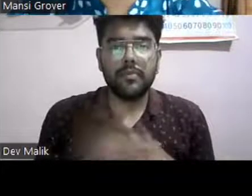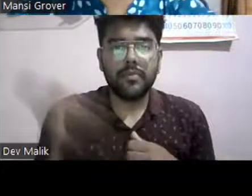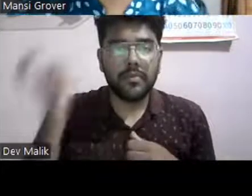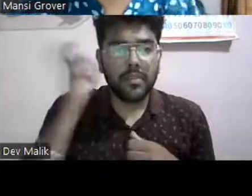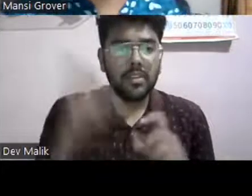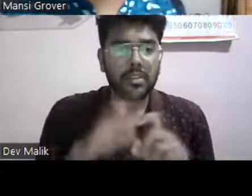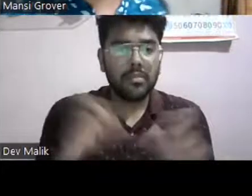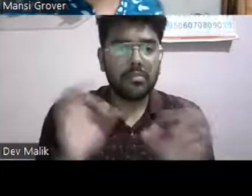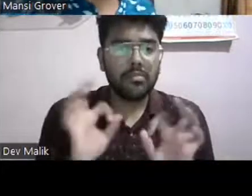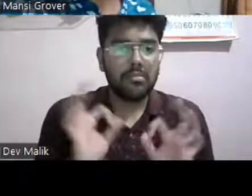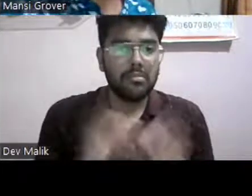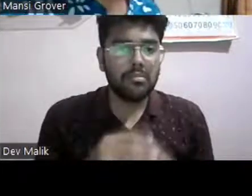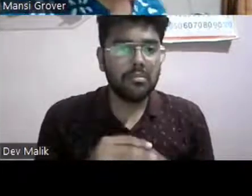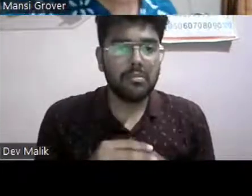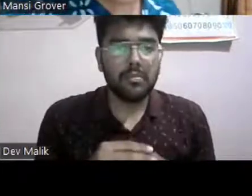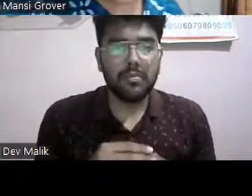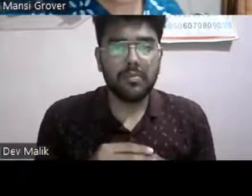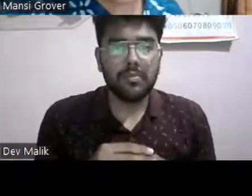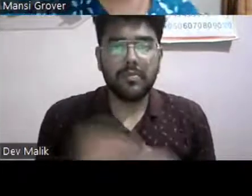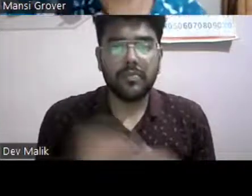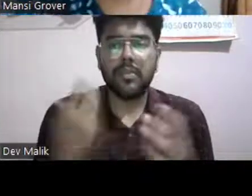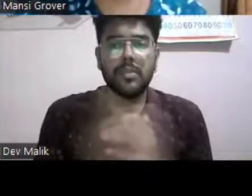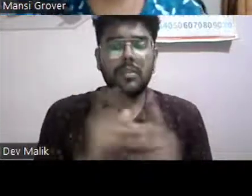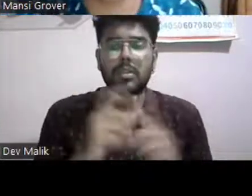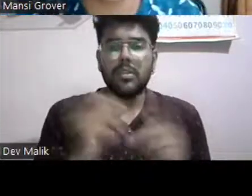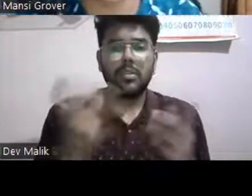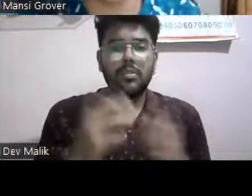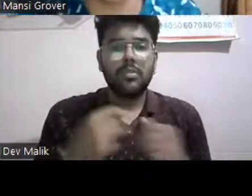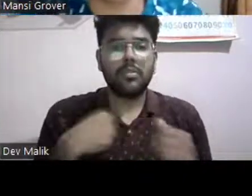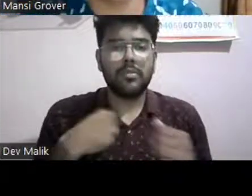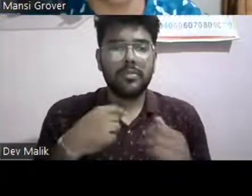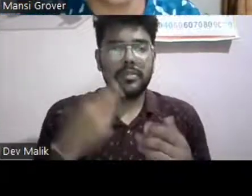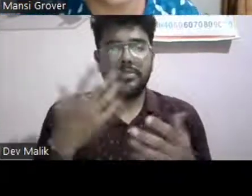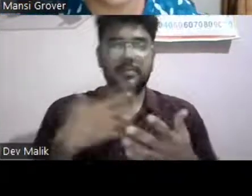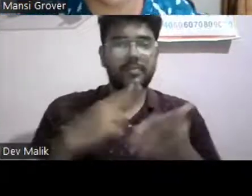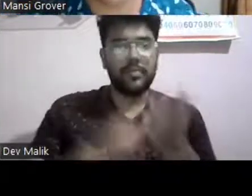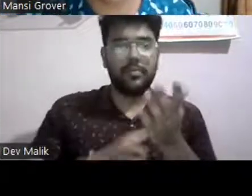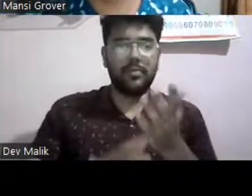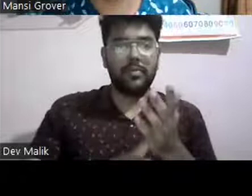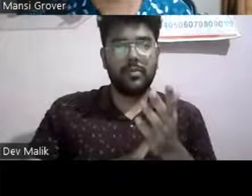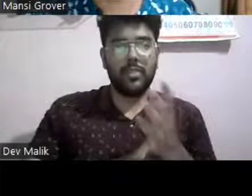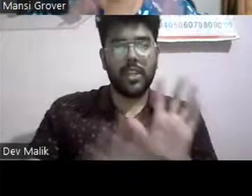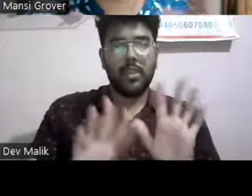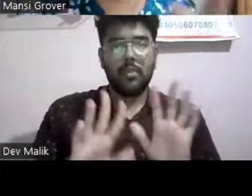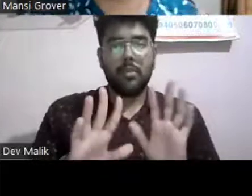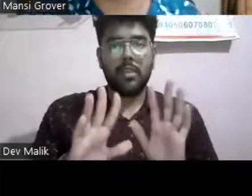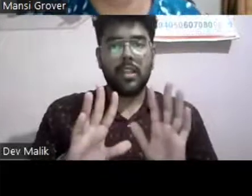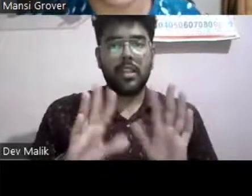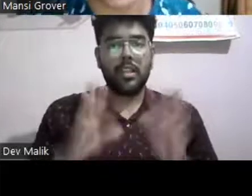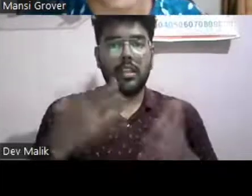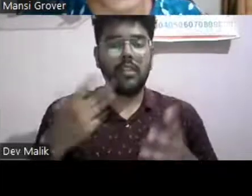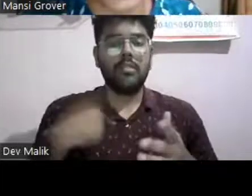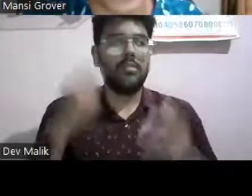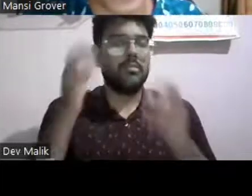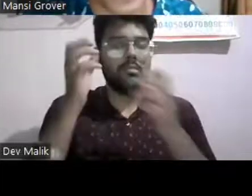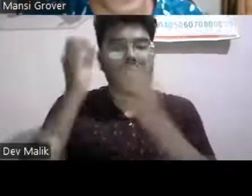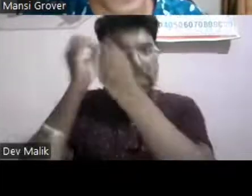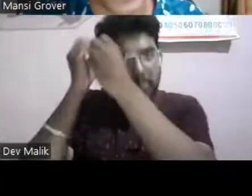So what did we do? We as able-bodied created a story around